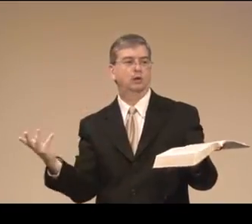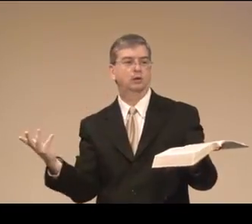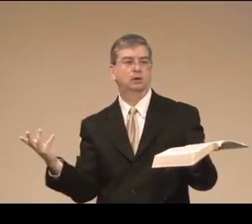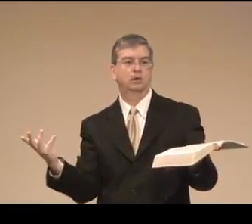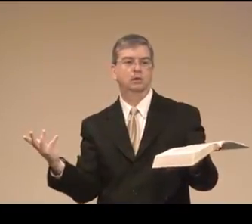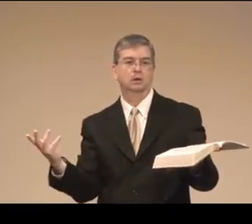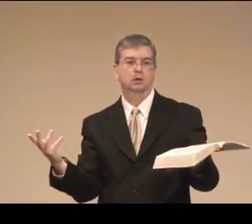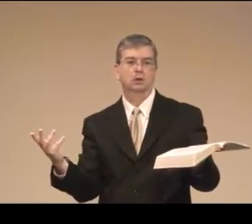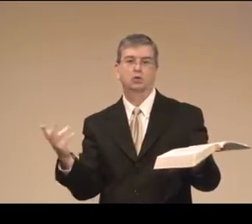tale?